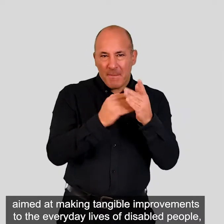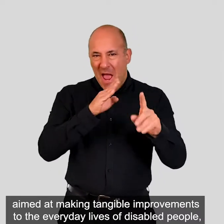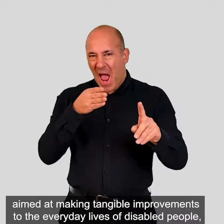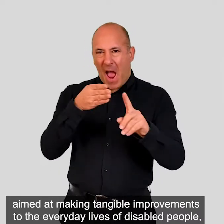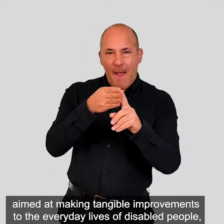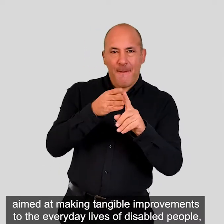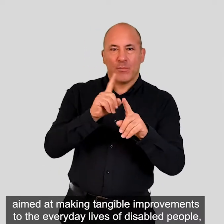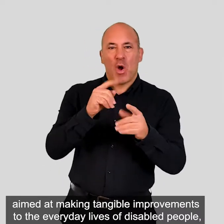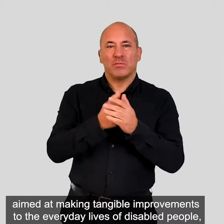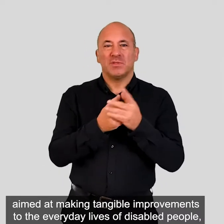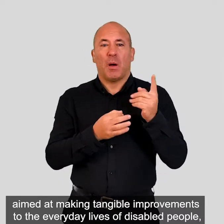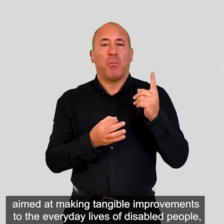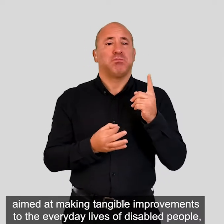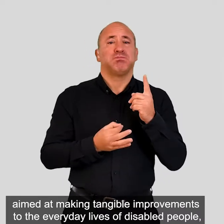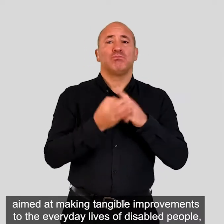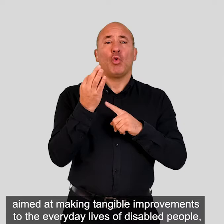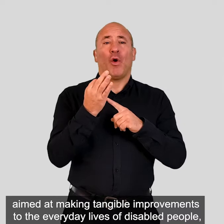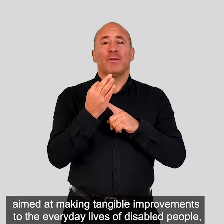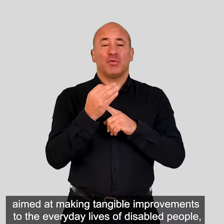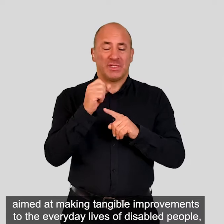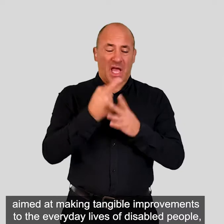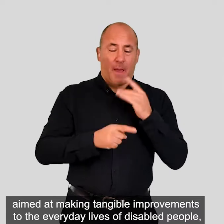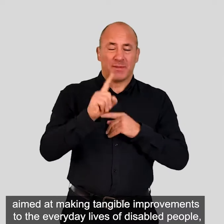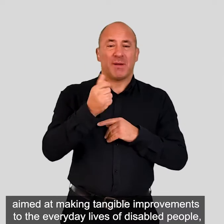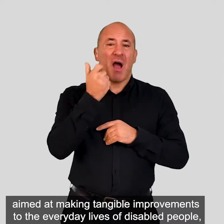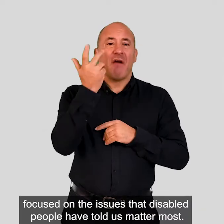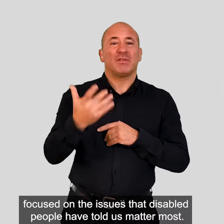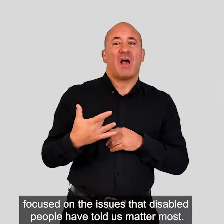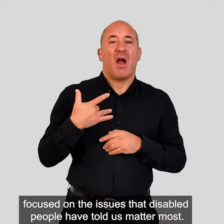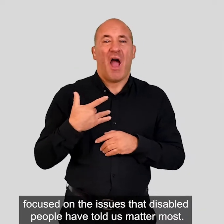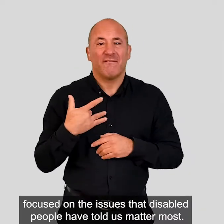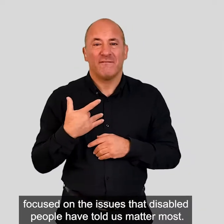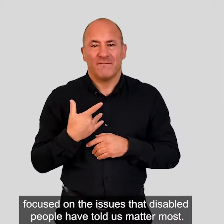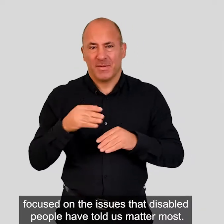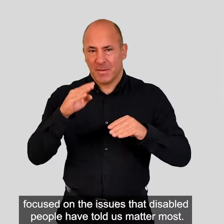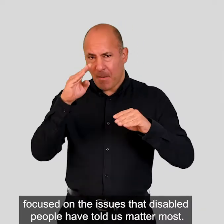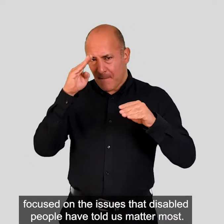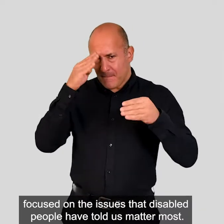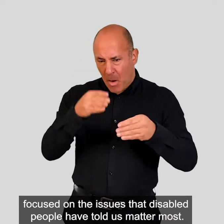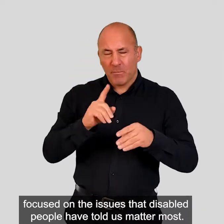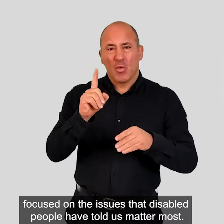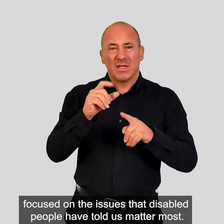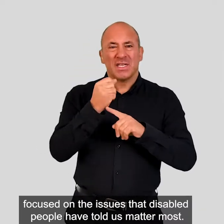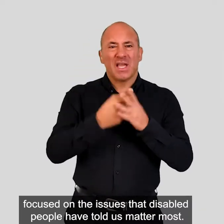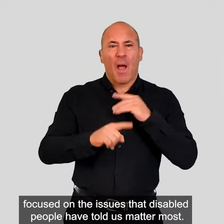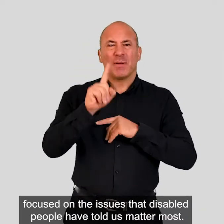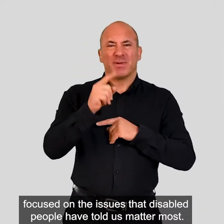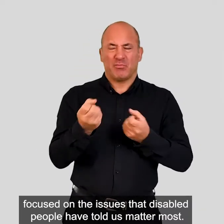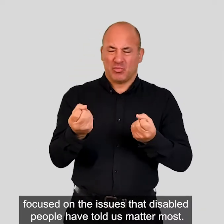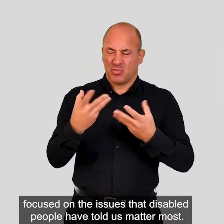improvements to the everyday lives of disabled people, focused on the issues that disabled people have told us matter